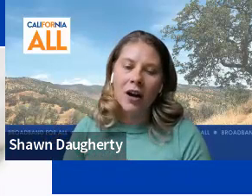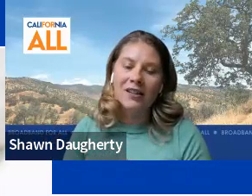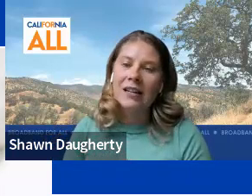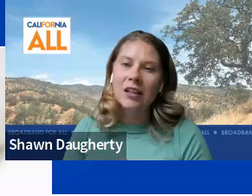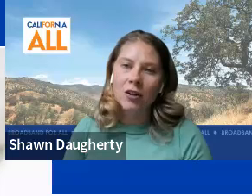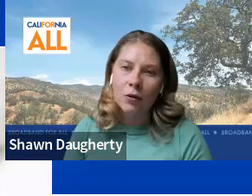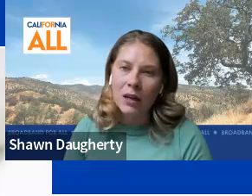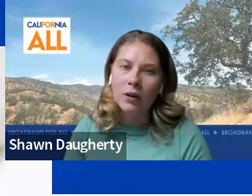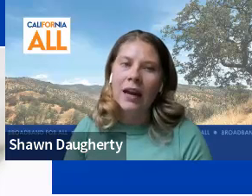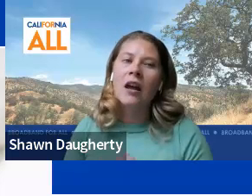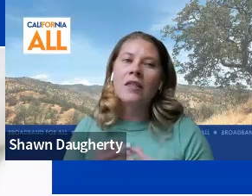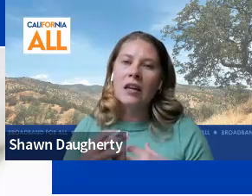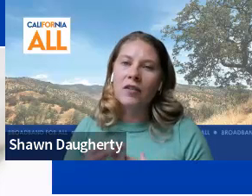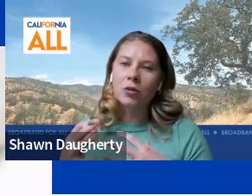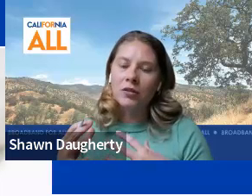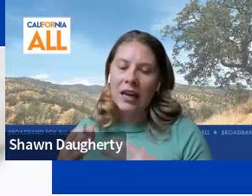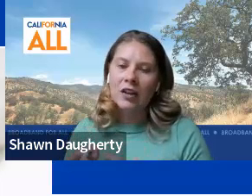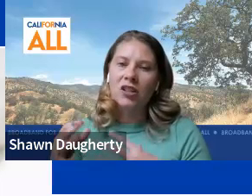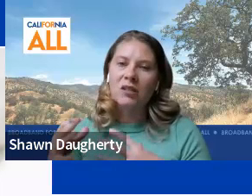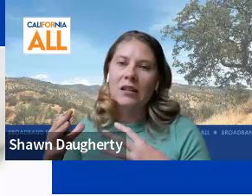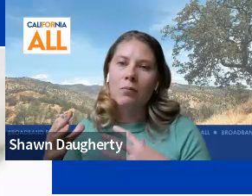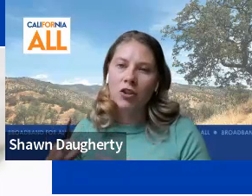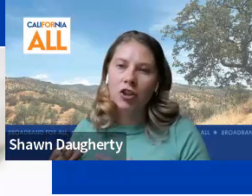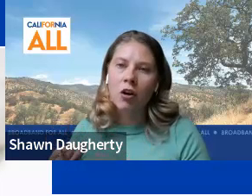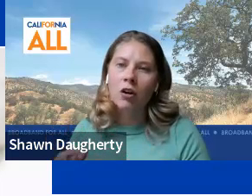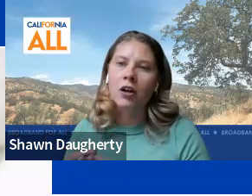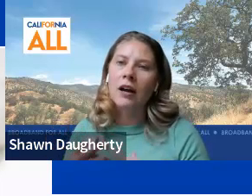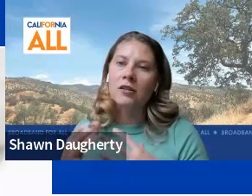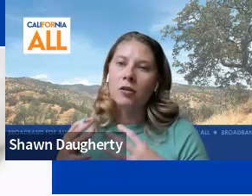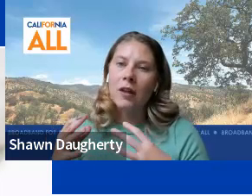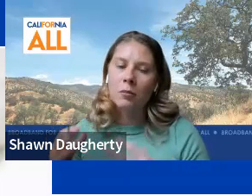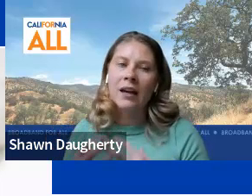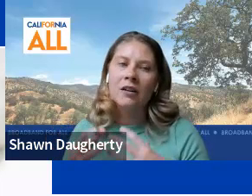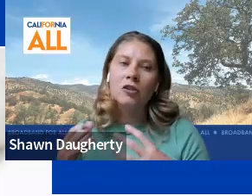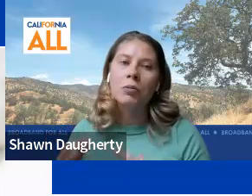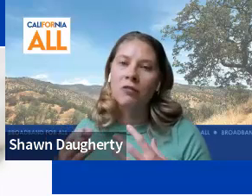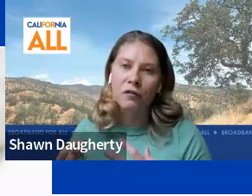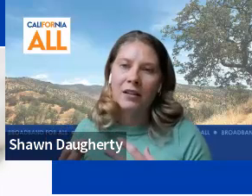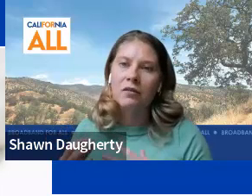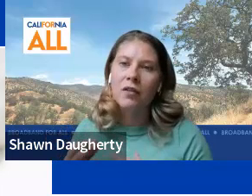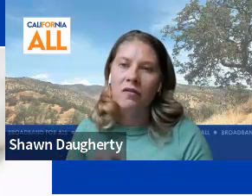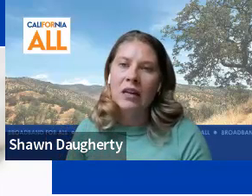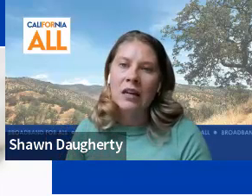state digital equity plan. The individual data just makes it much stronger, and so that the plan is really reflective of the needs of